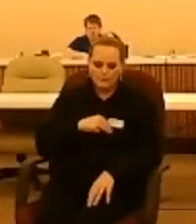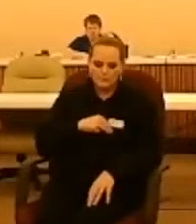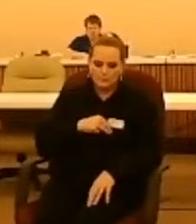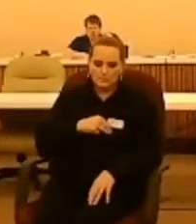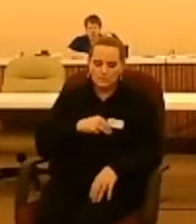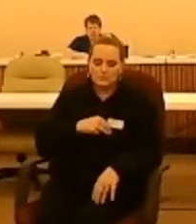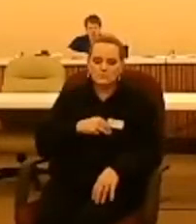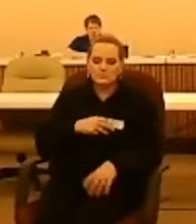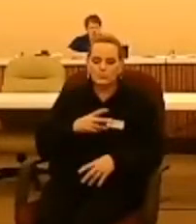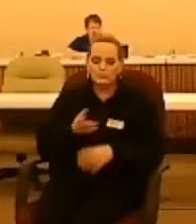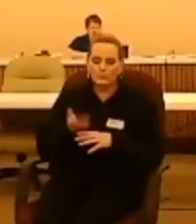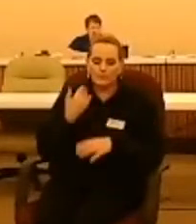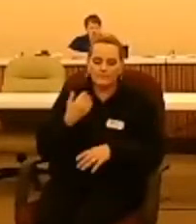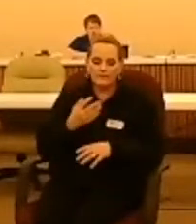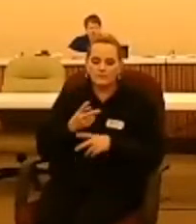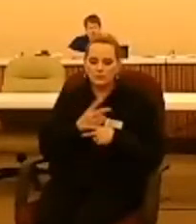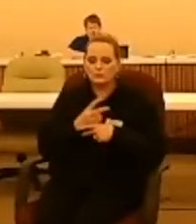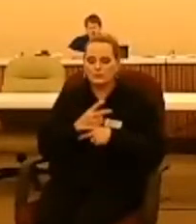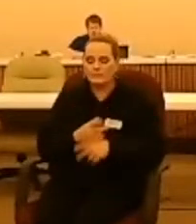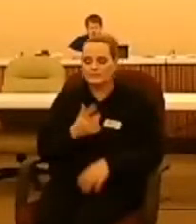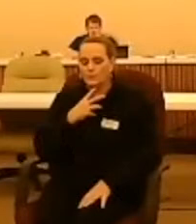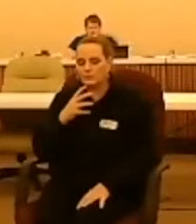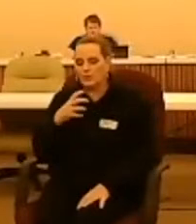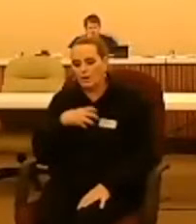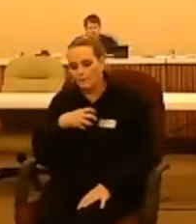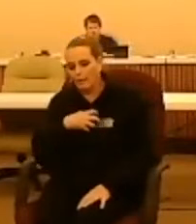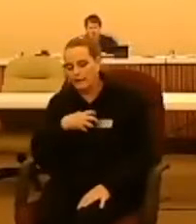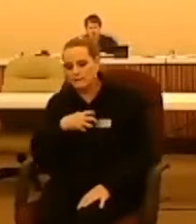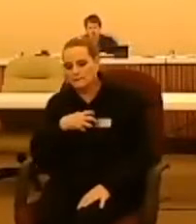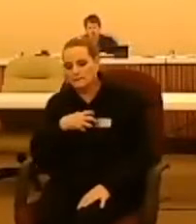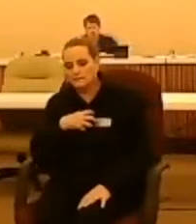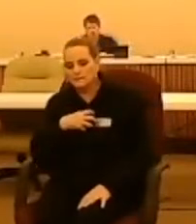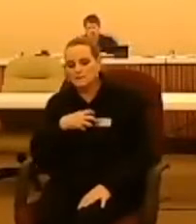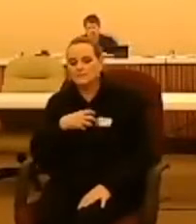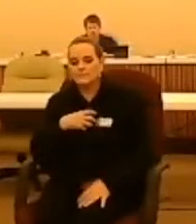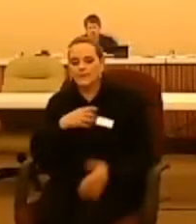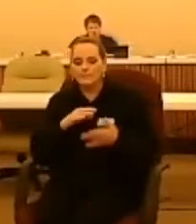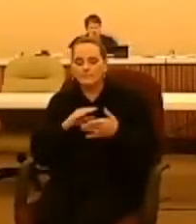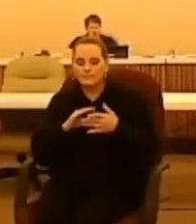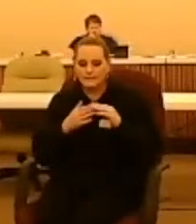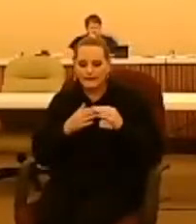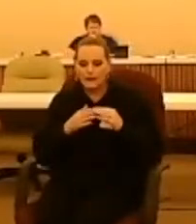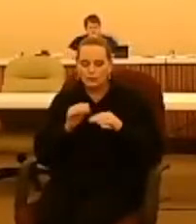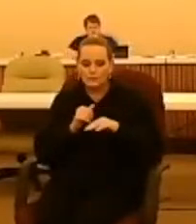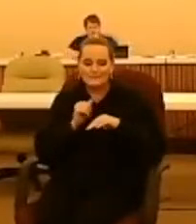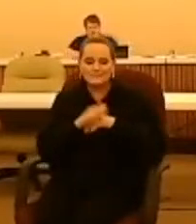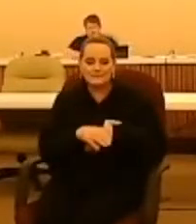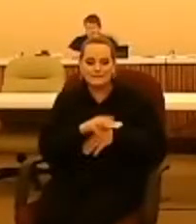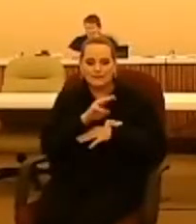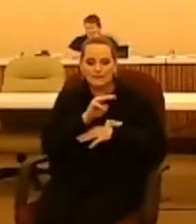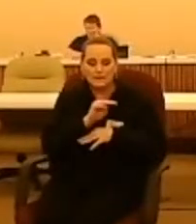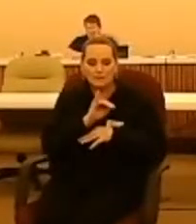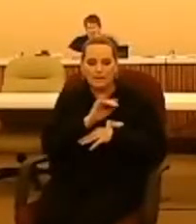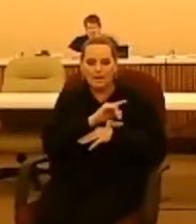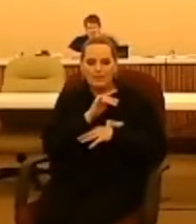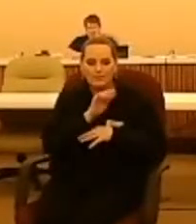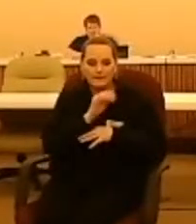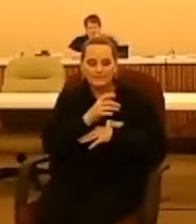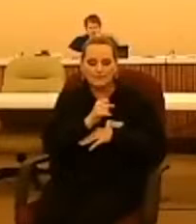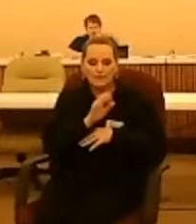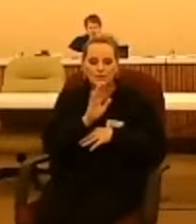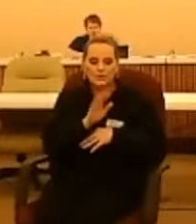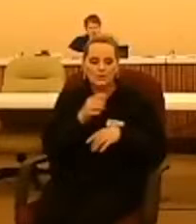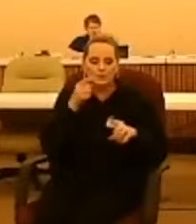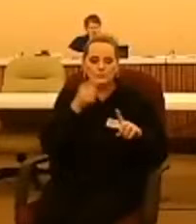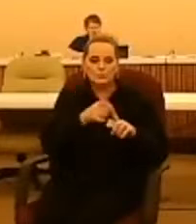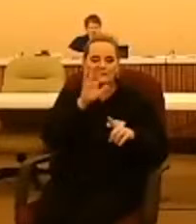previous supervisor. There was a complaint that the town was delivering millings to his son's